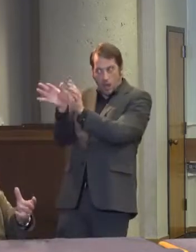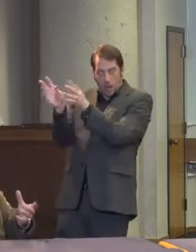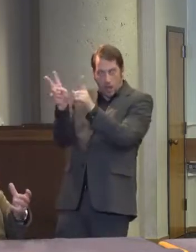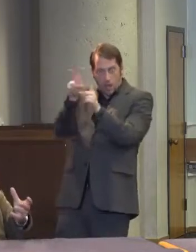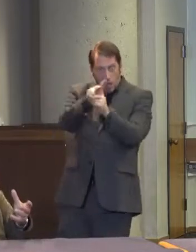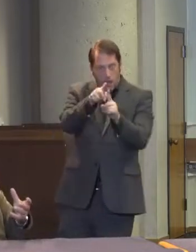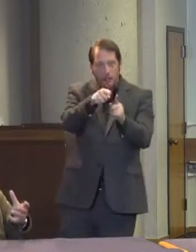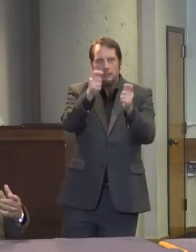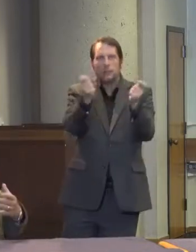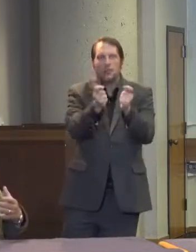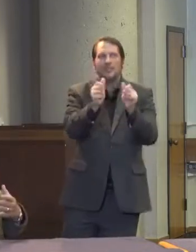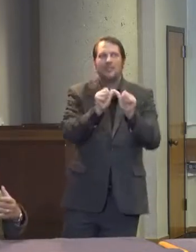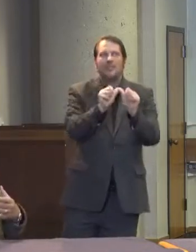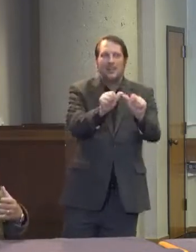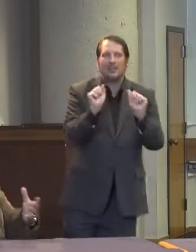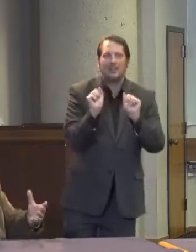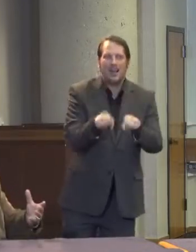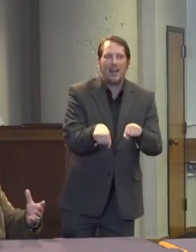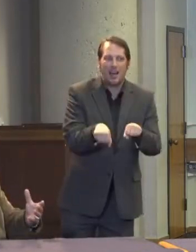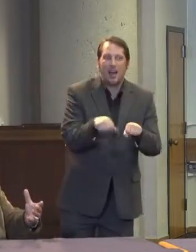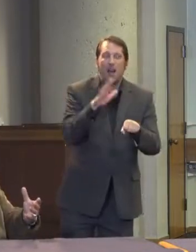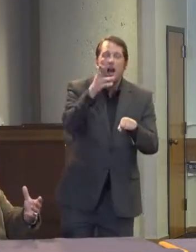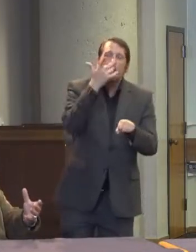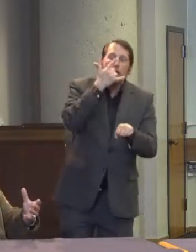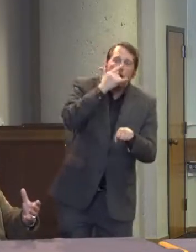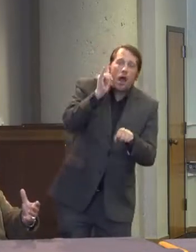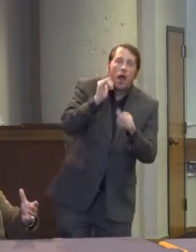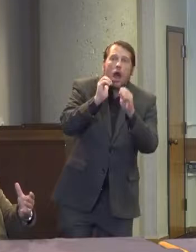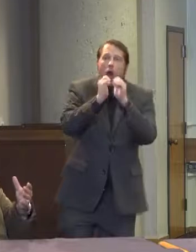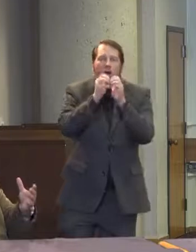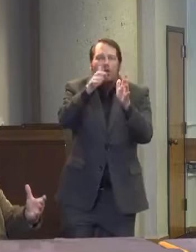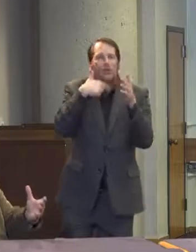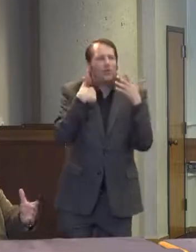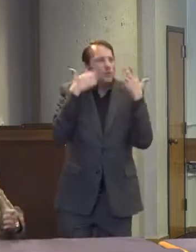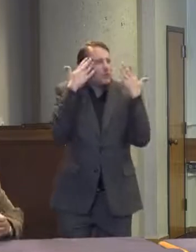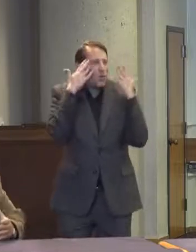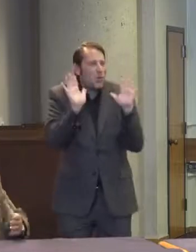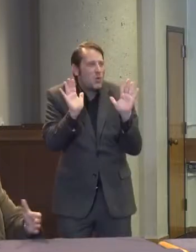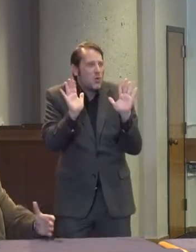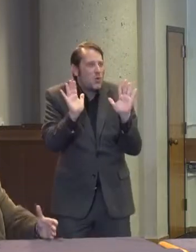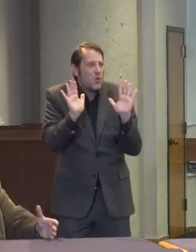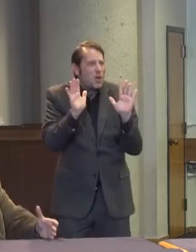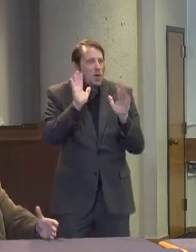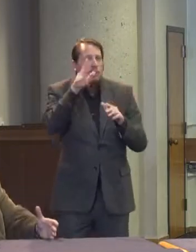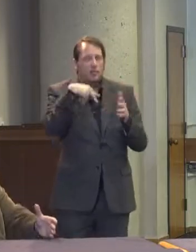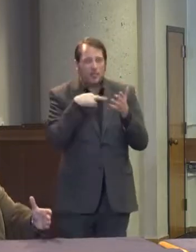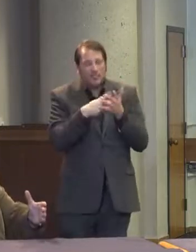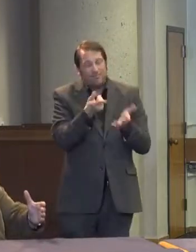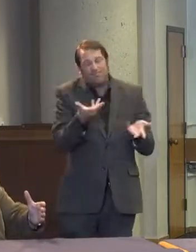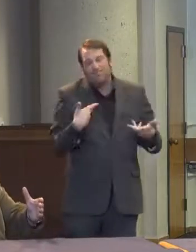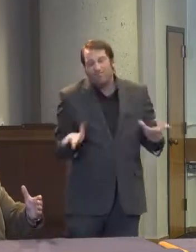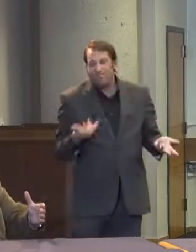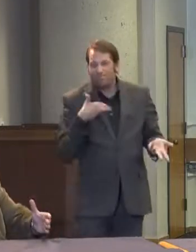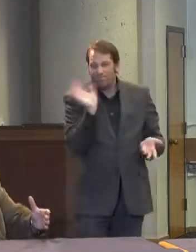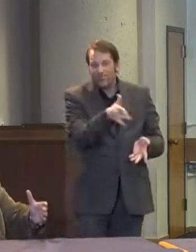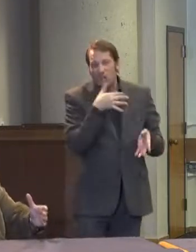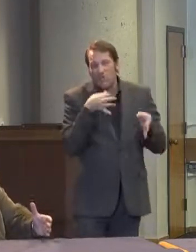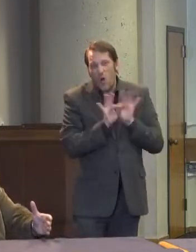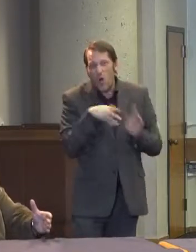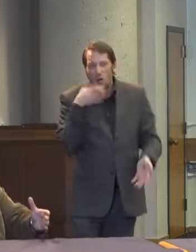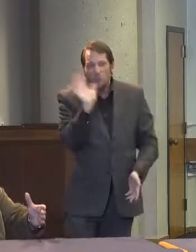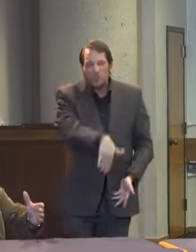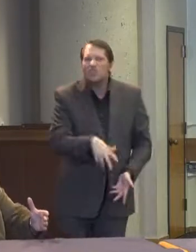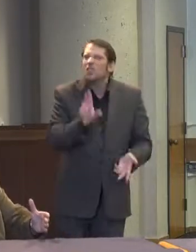We're not going to have this just be nothing. And for those states who've already announced closure for the rest of the year, I absolutely